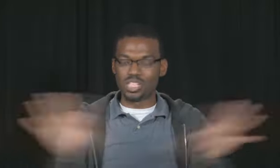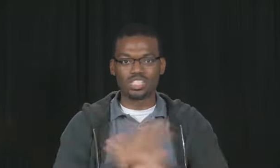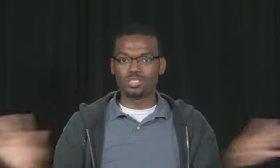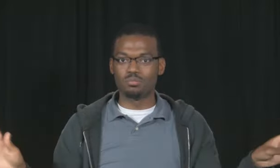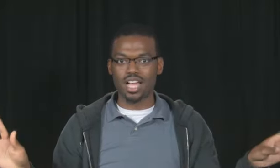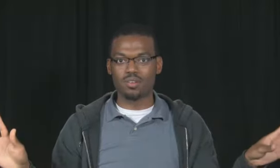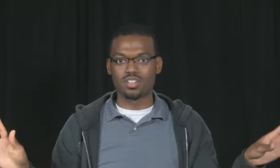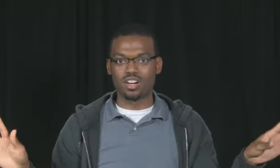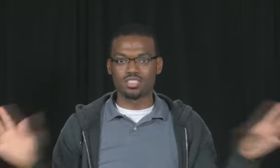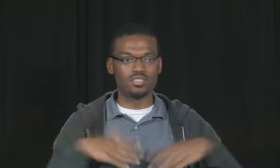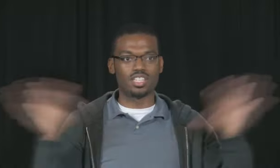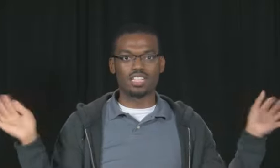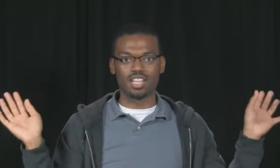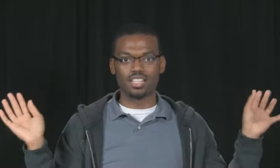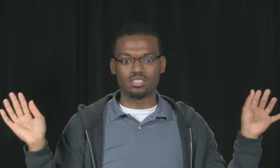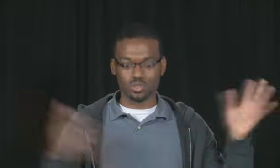you're just doing black and white drawings, you don't even think of that. You're sort of